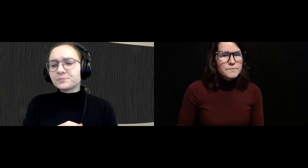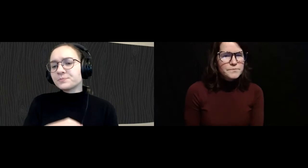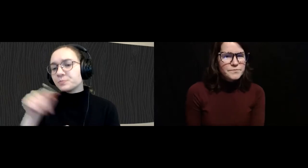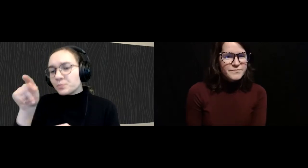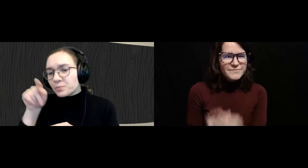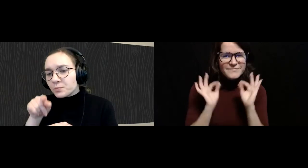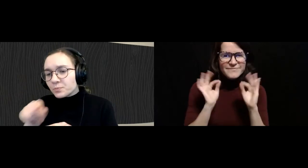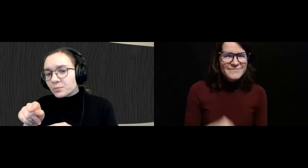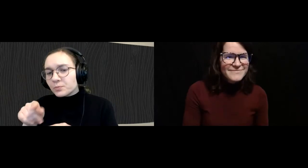Thank you.